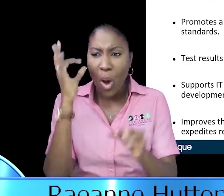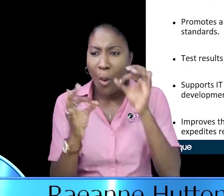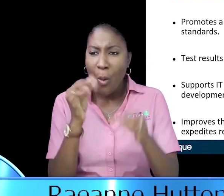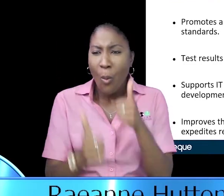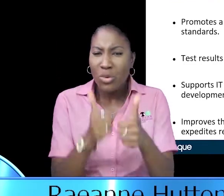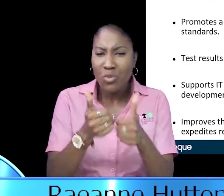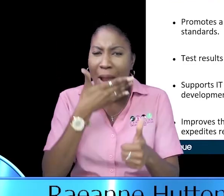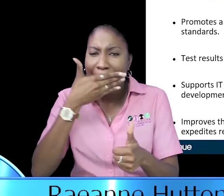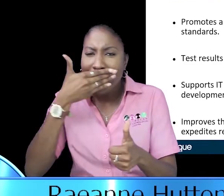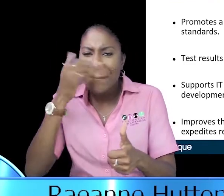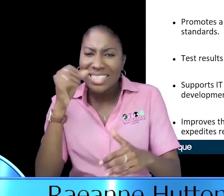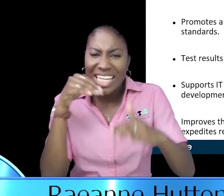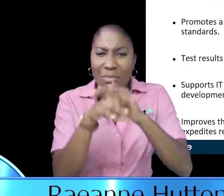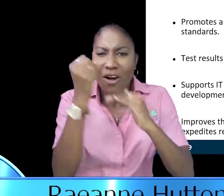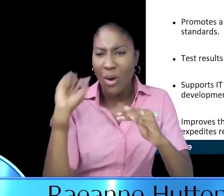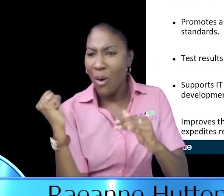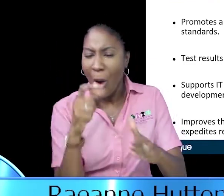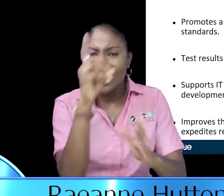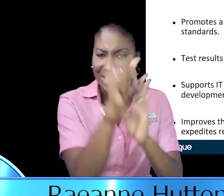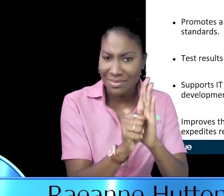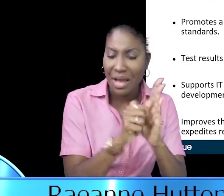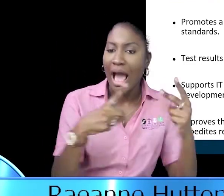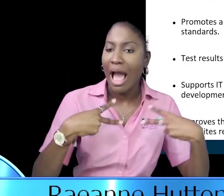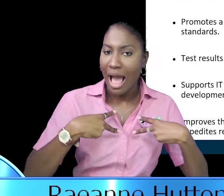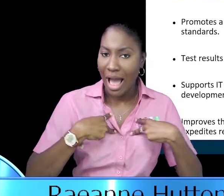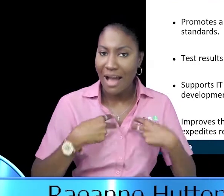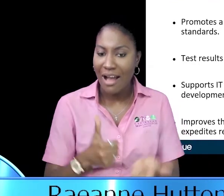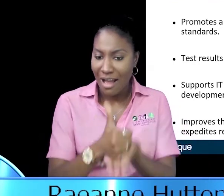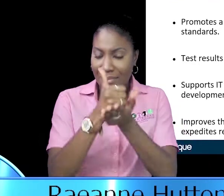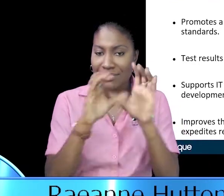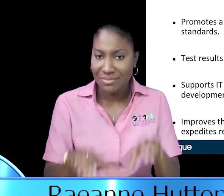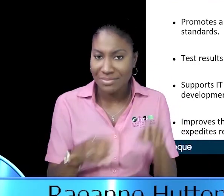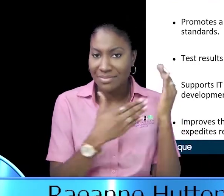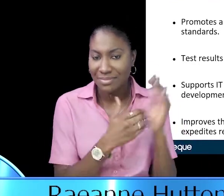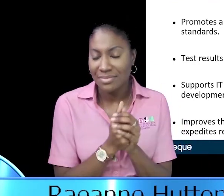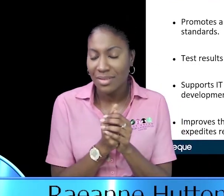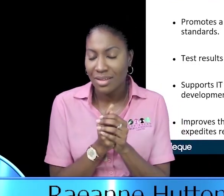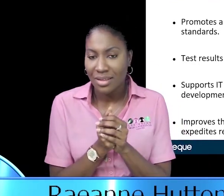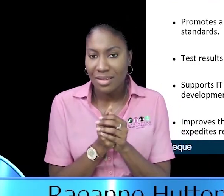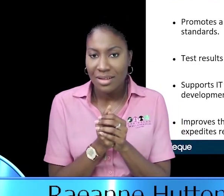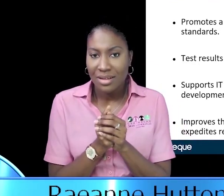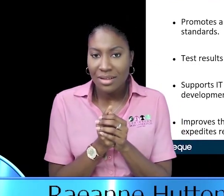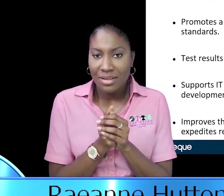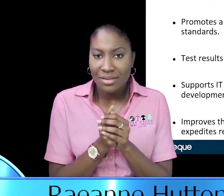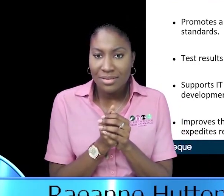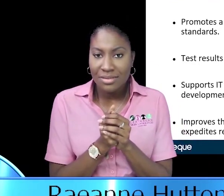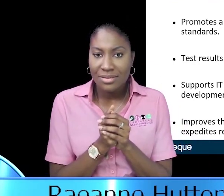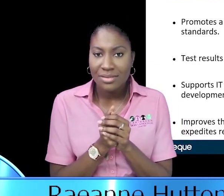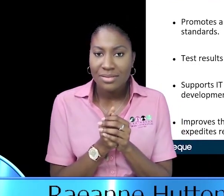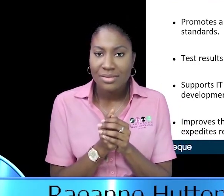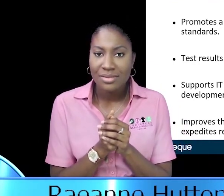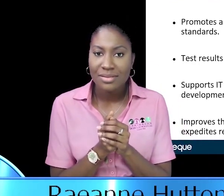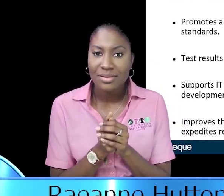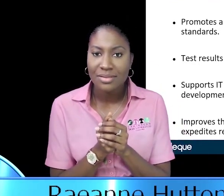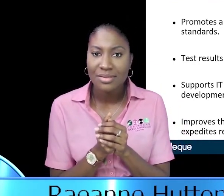you basically have apples to apples and oranges to oranges. If you're looking at, you want to buy two things, you want to know which one's more